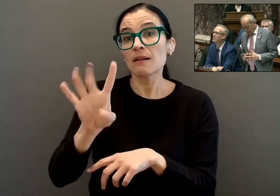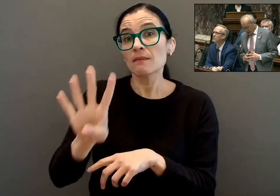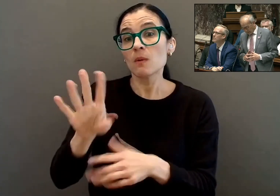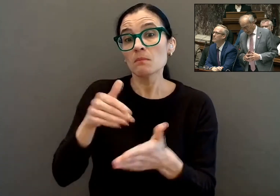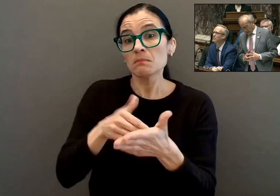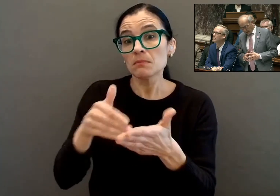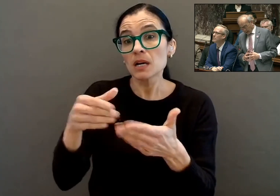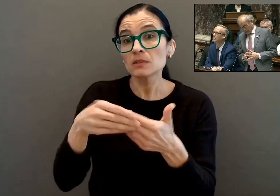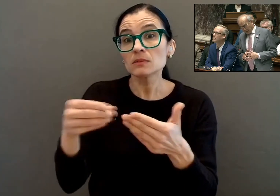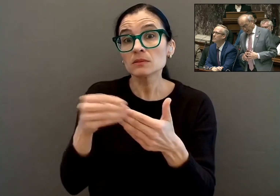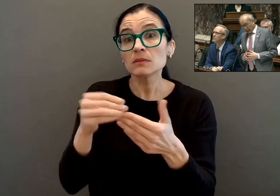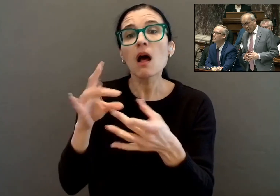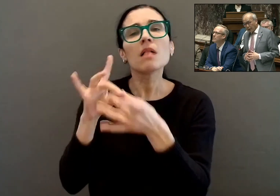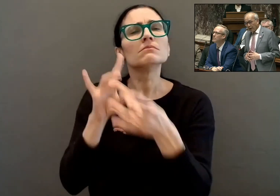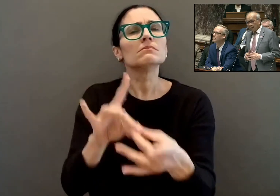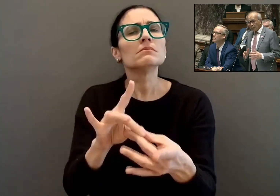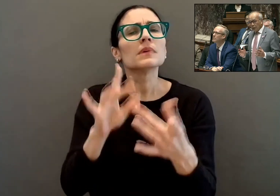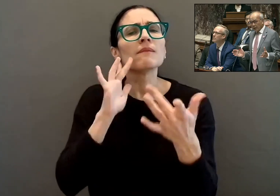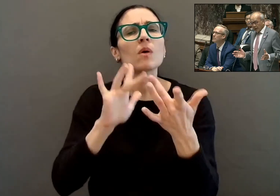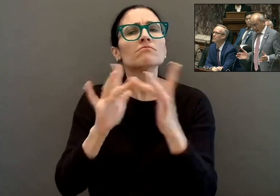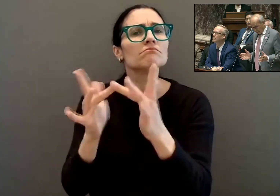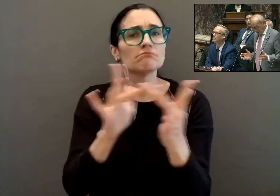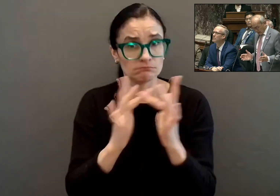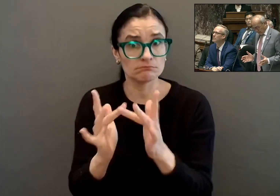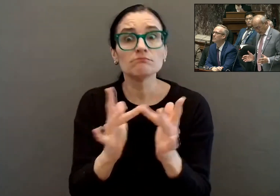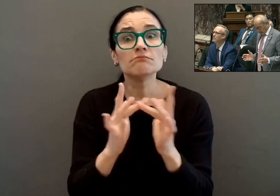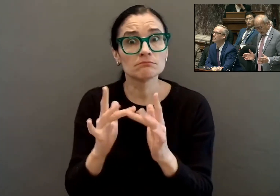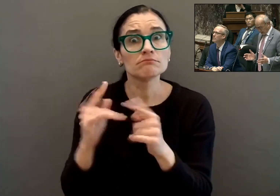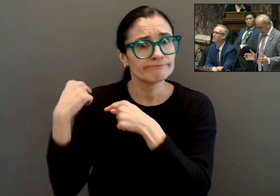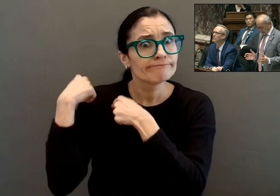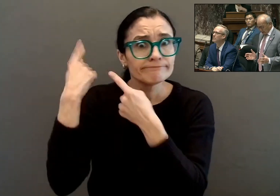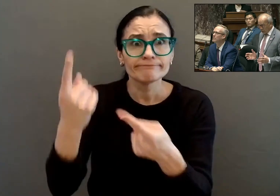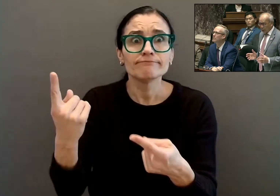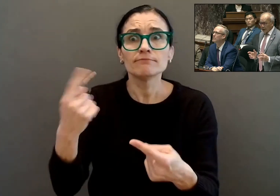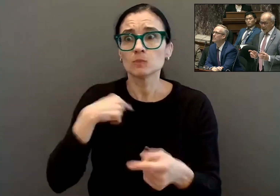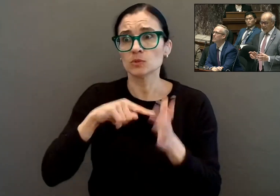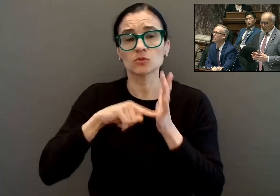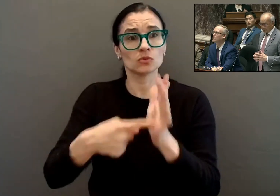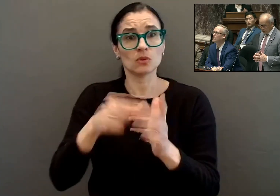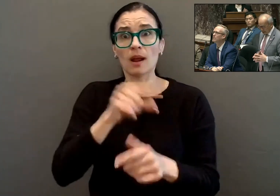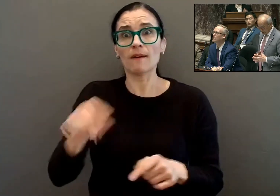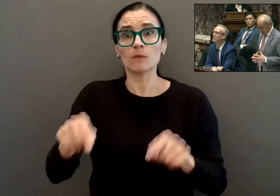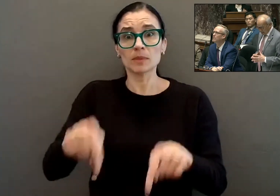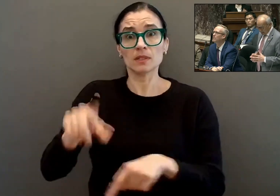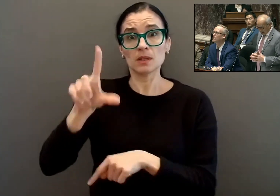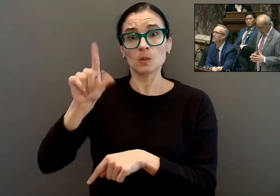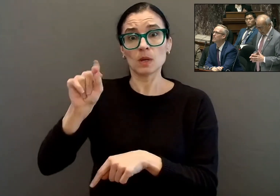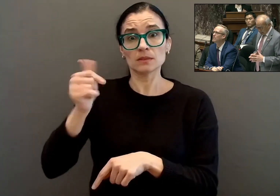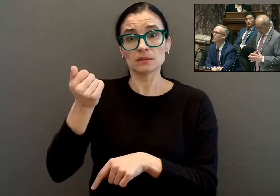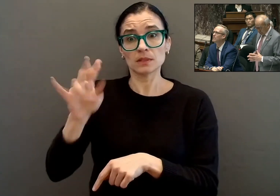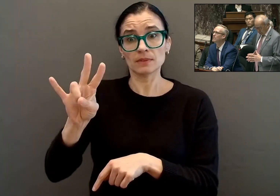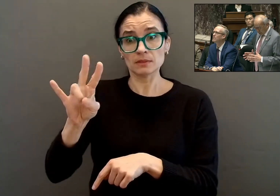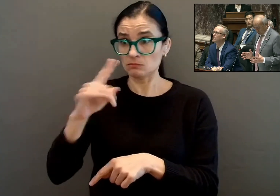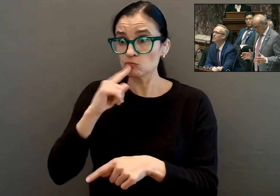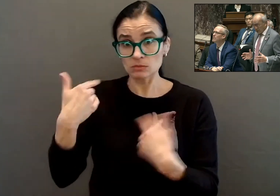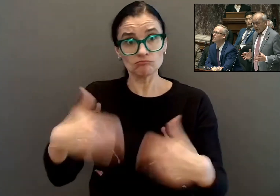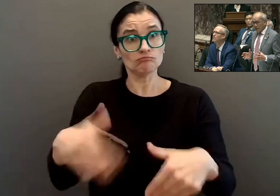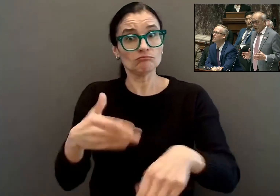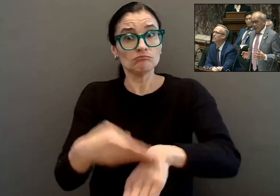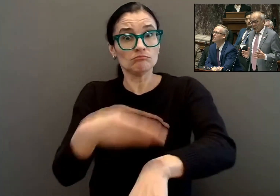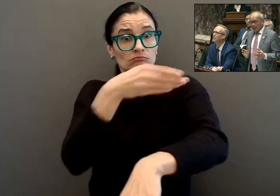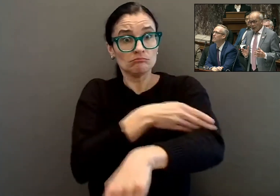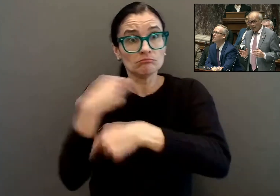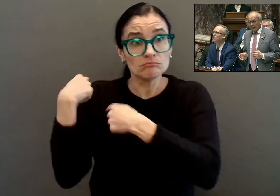in 2017, and we have moved the dial significantly. In 2017, rural